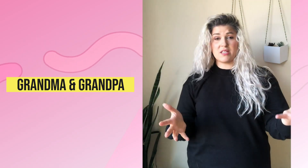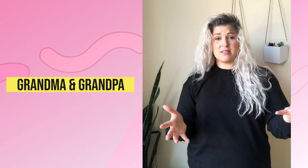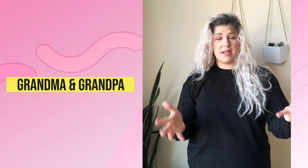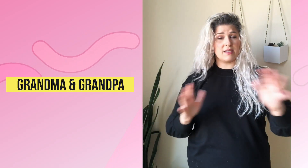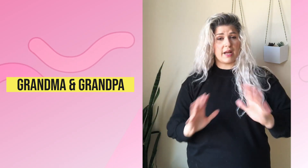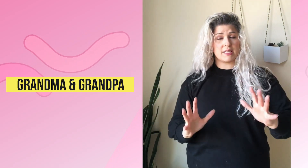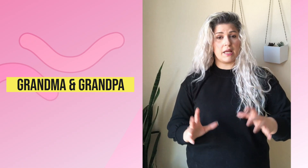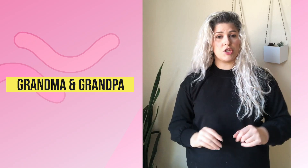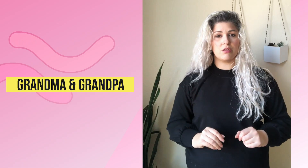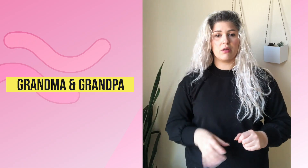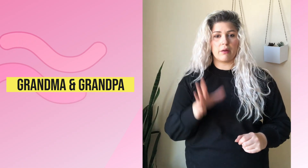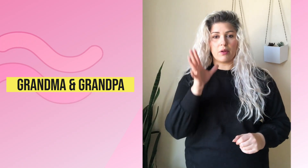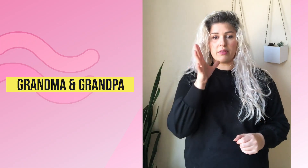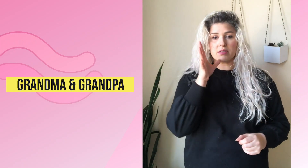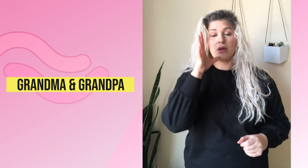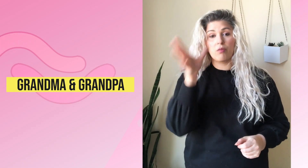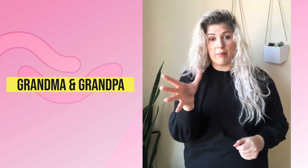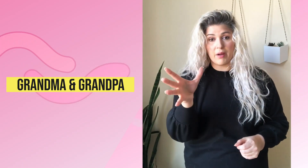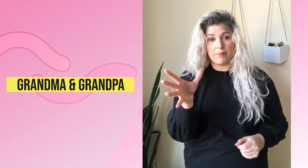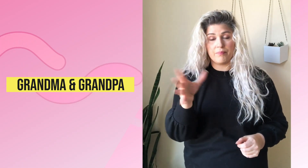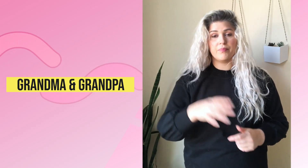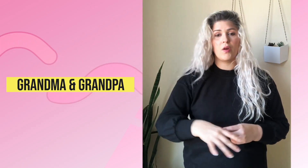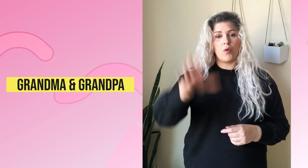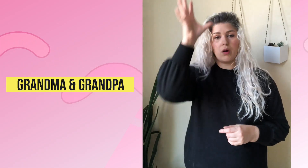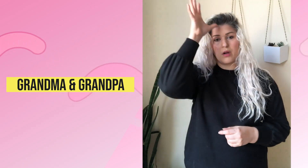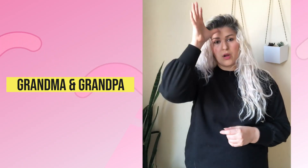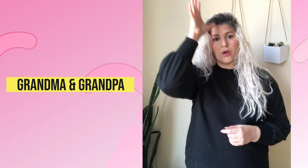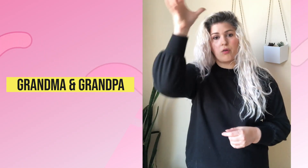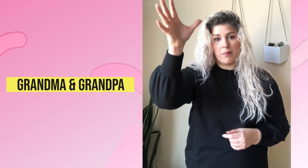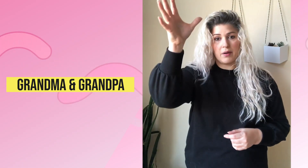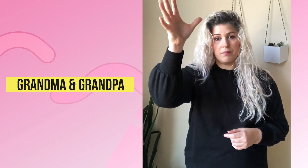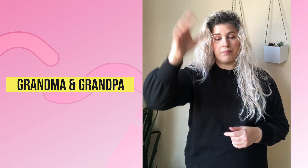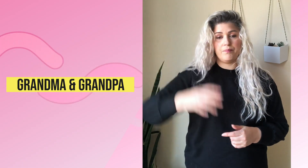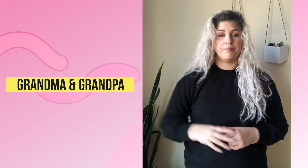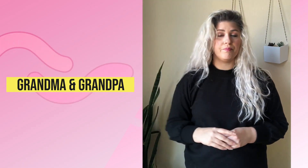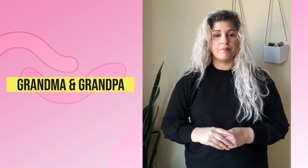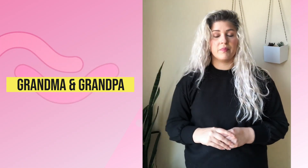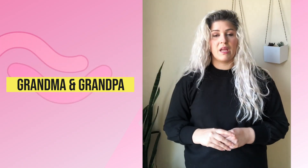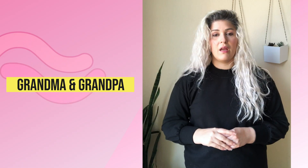you're just seeing the signs in isolation, I would go like this, grandma or grandpa.